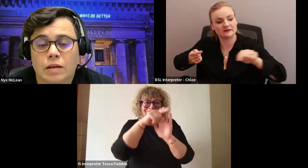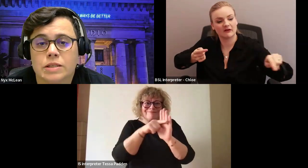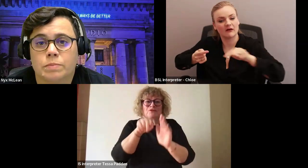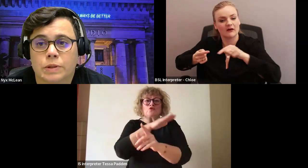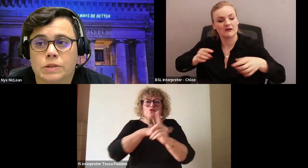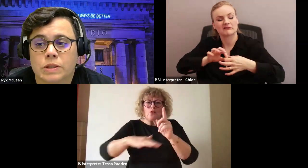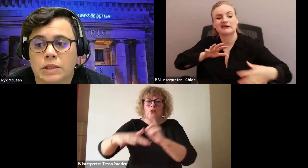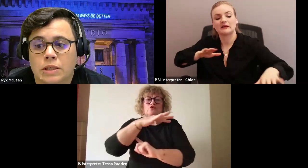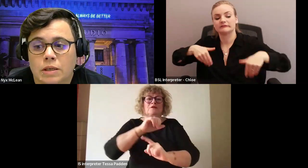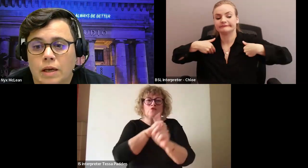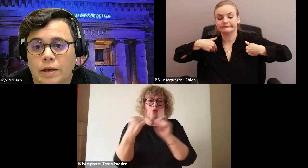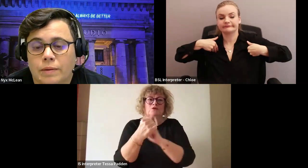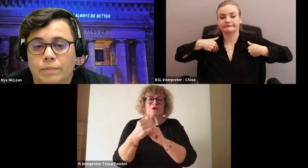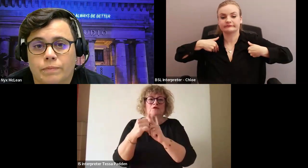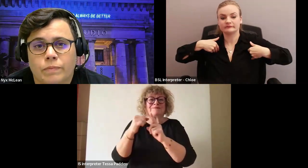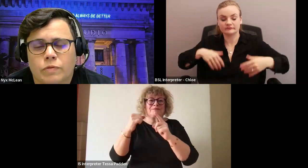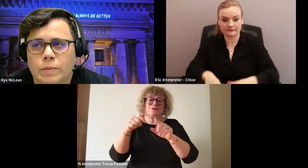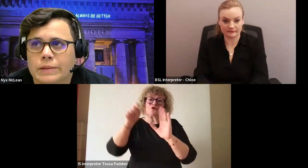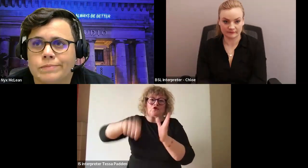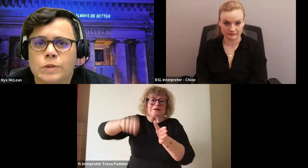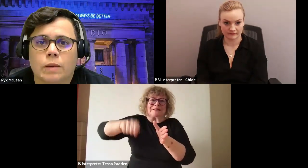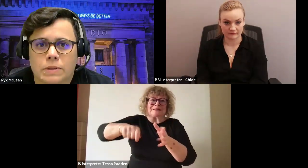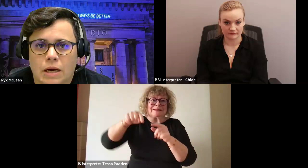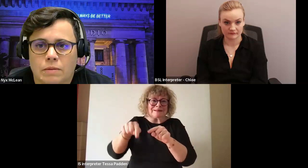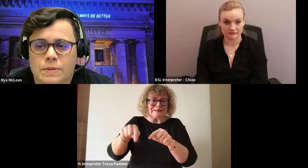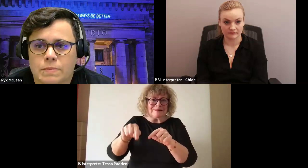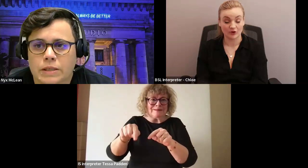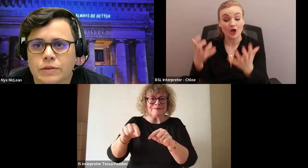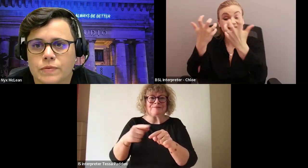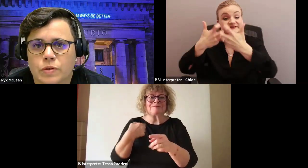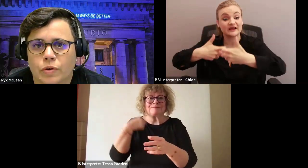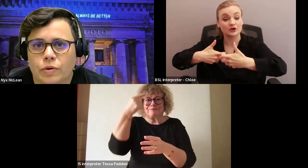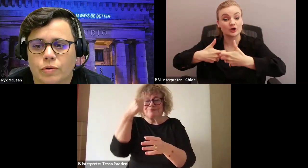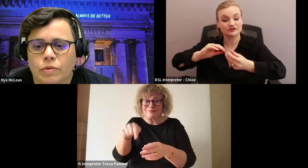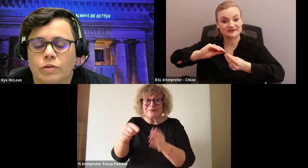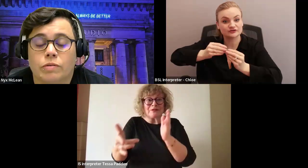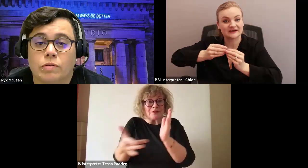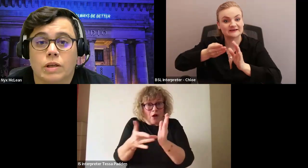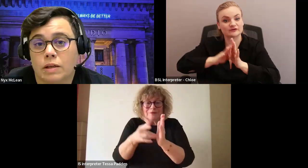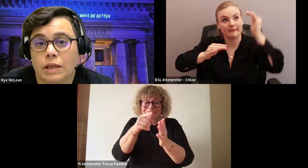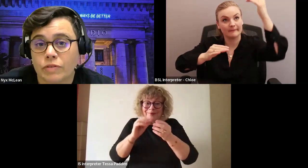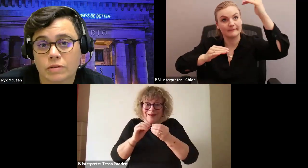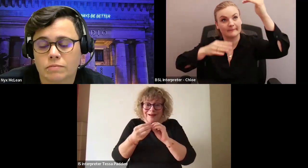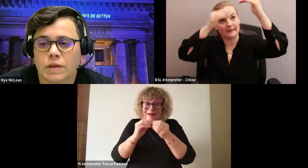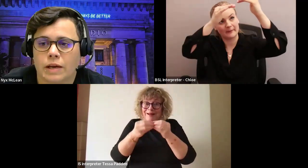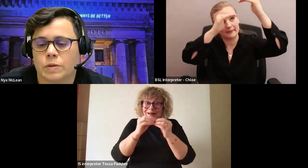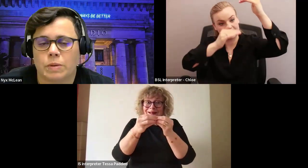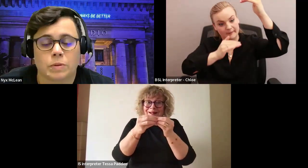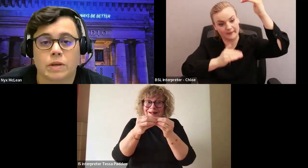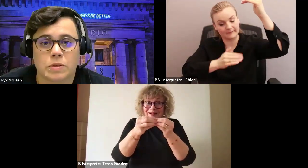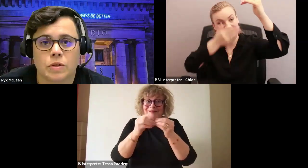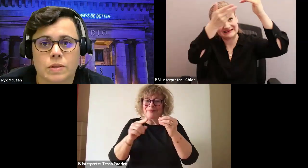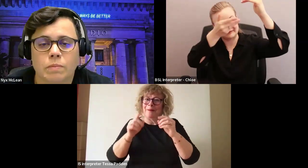these technologies are built from a top-down perspective. So they're given,